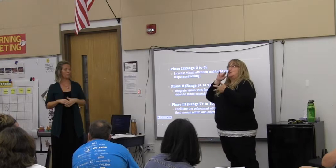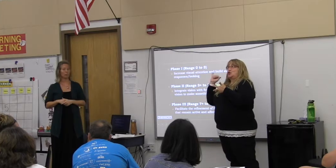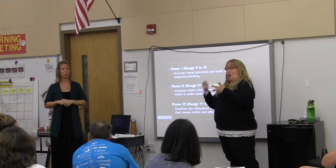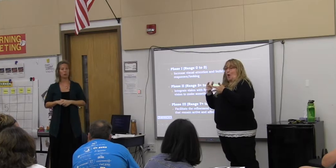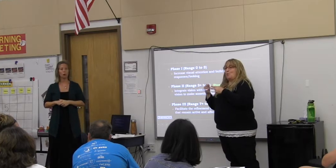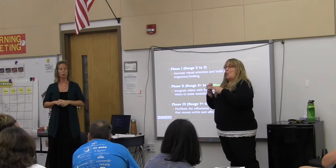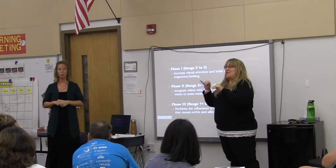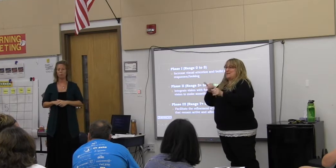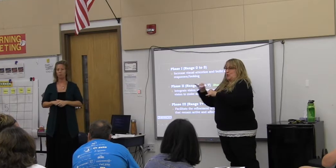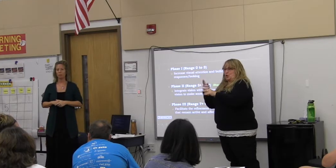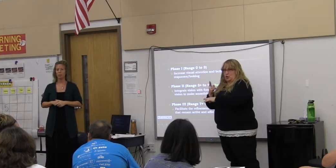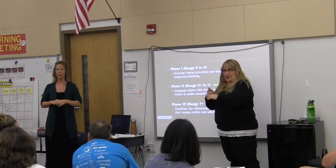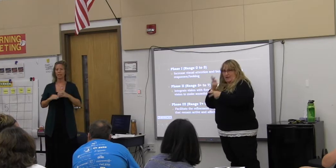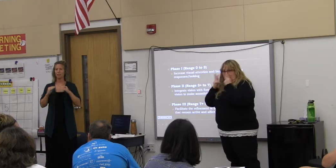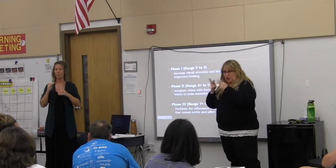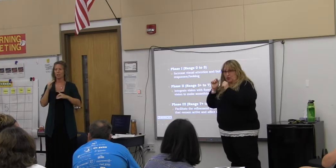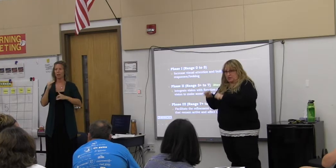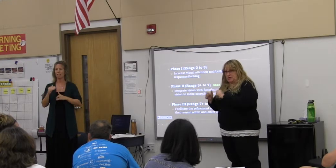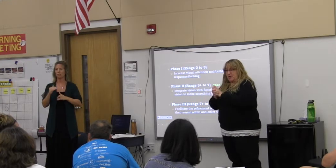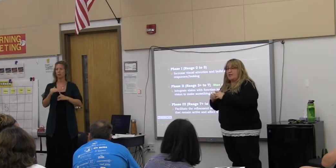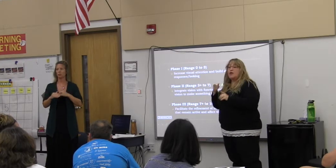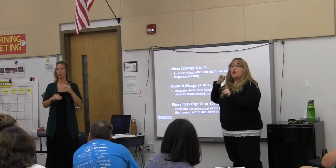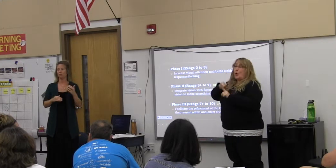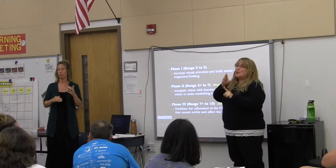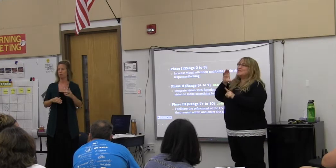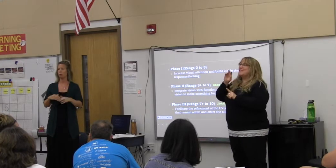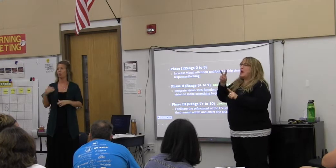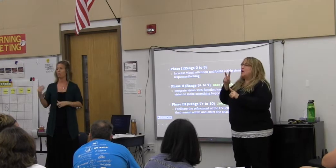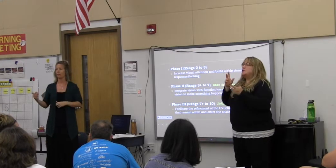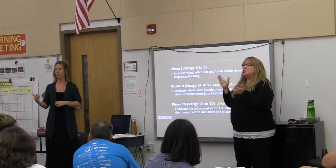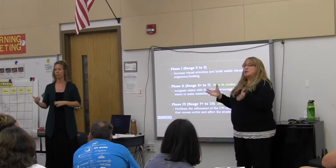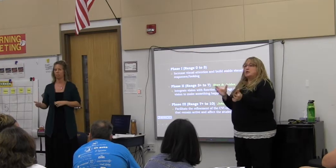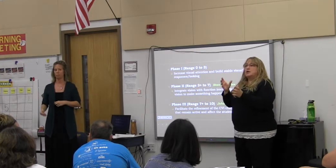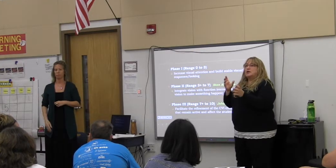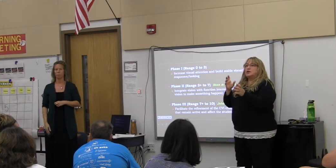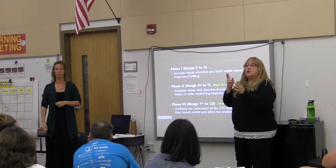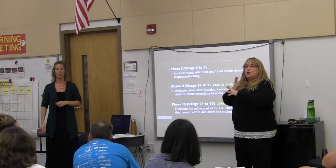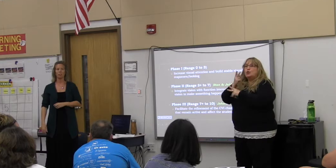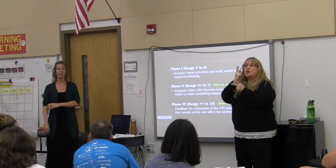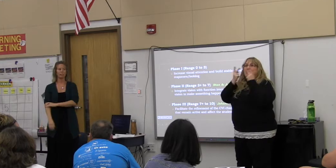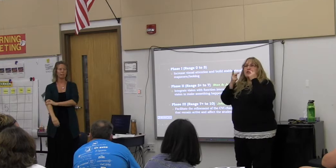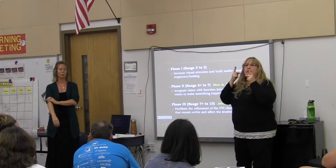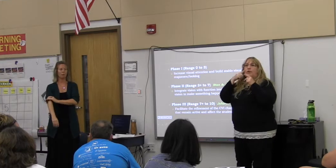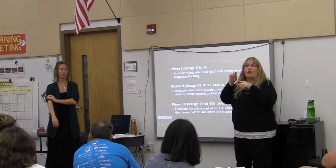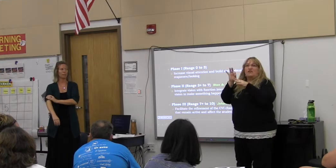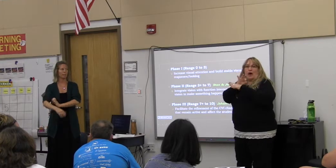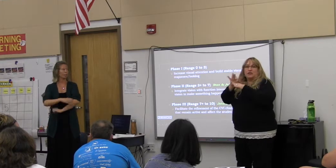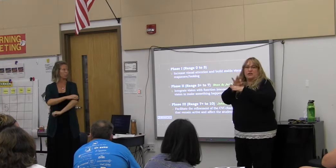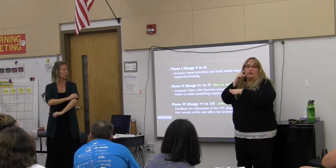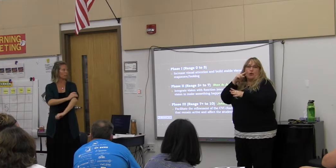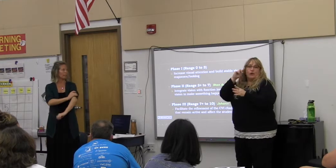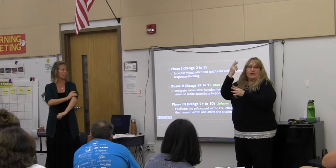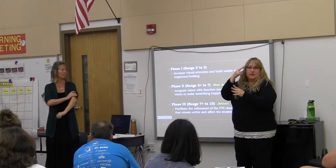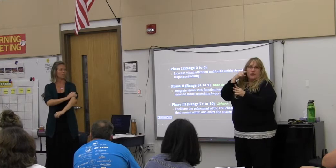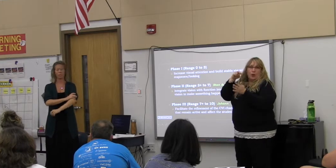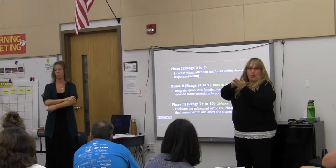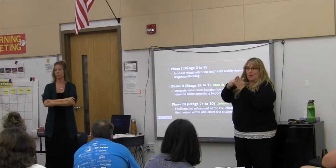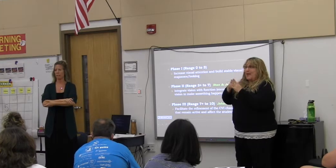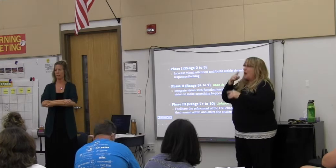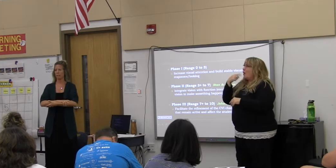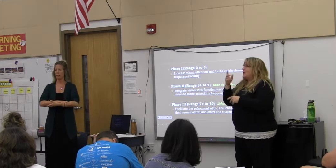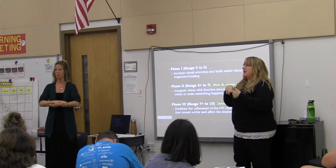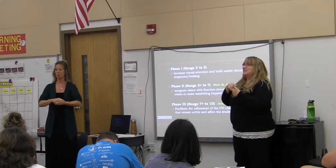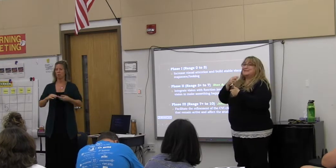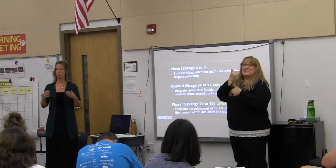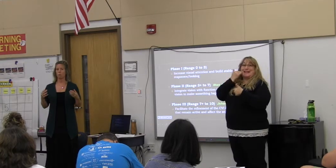At phase 2, the goal with CVI is just starting to use your vision with function. So an example of what this might look like is, like